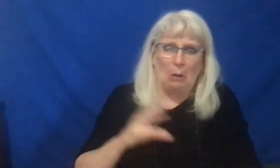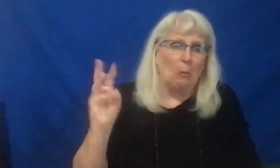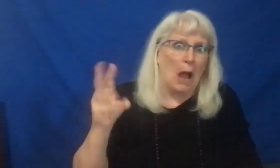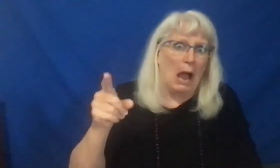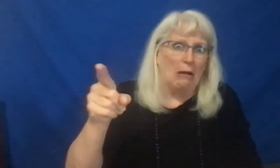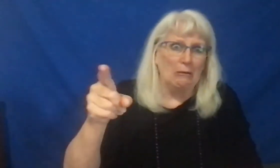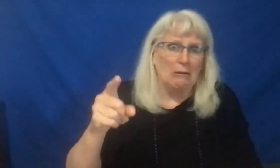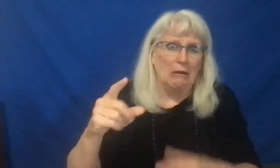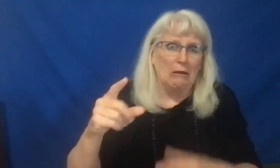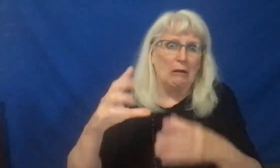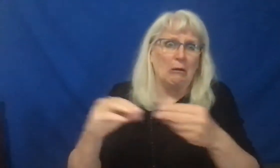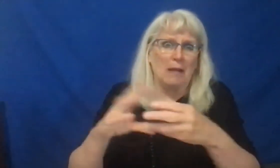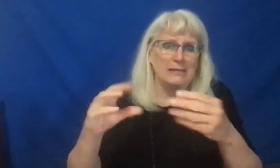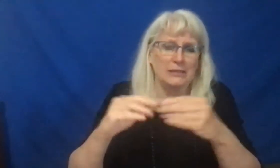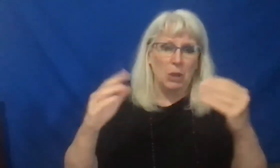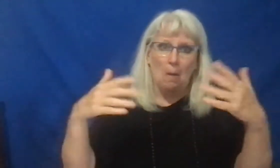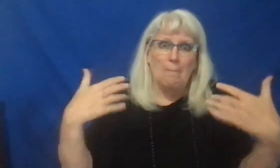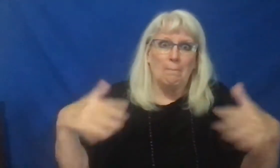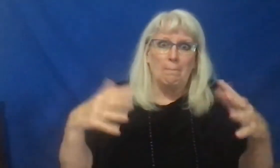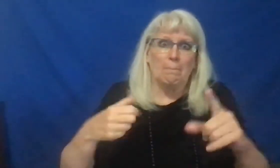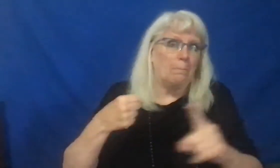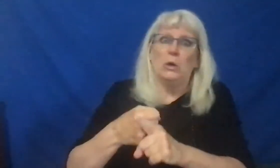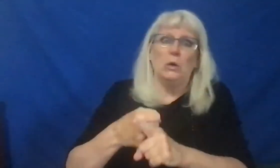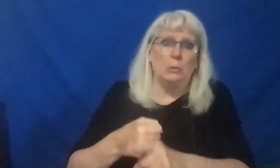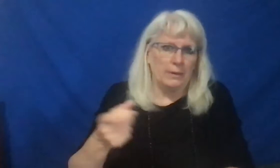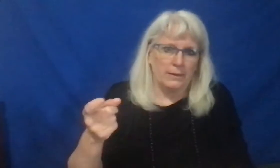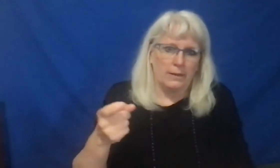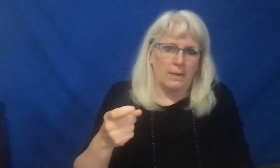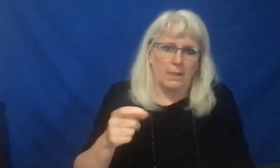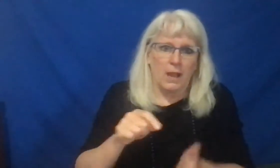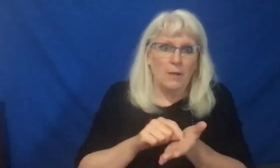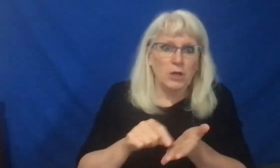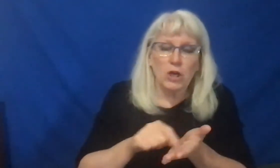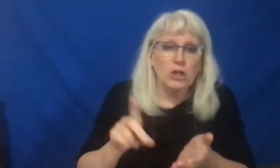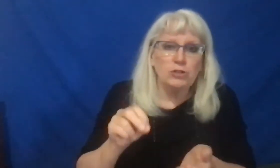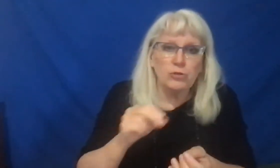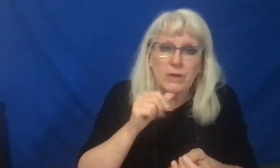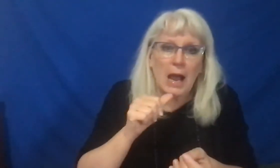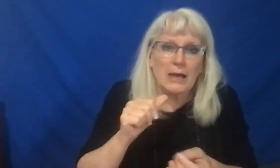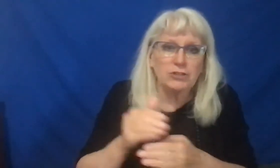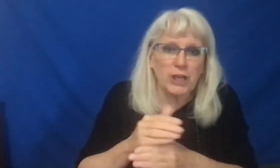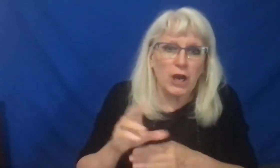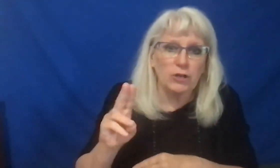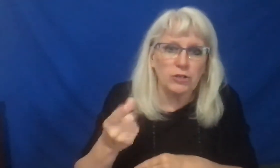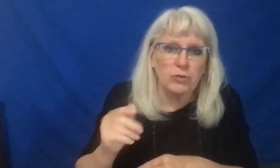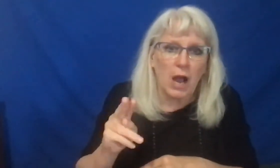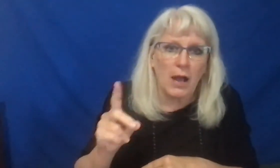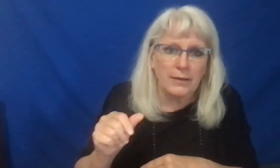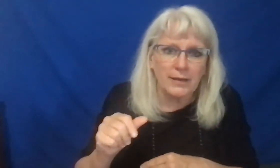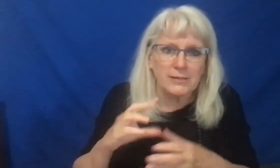incredible presentation. I took note. Do not share Uganda story. Crosses off list.